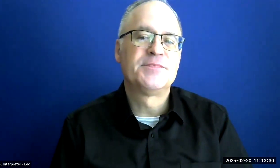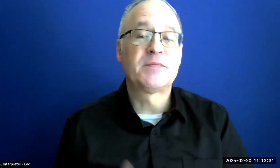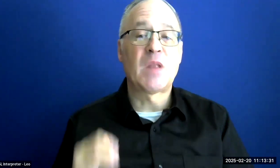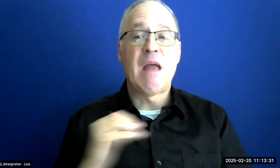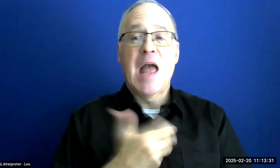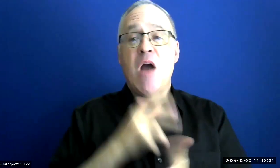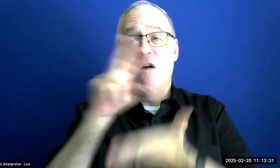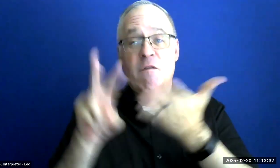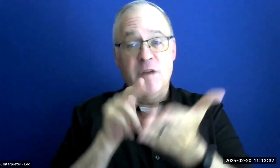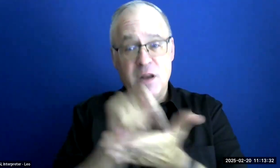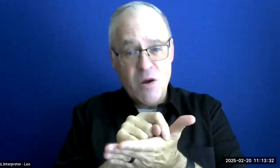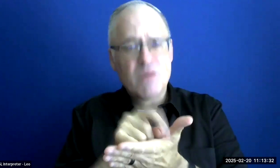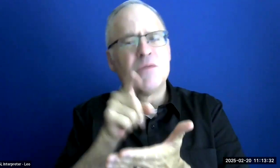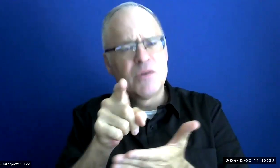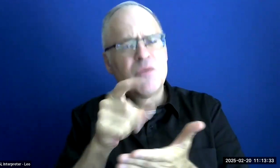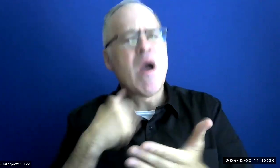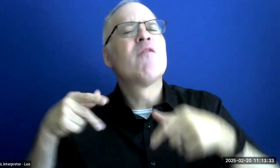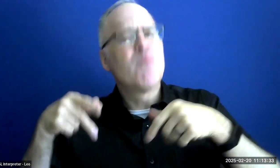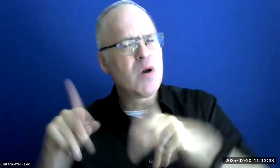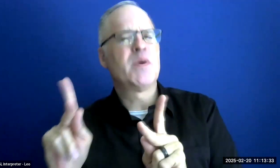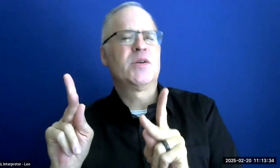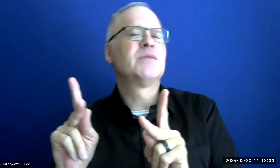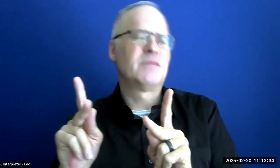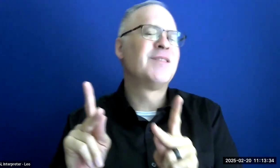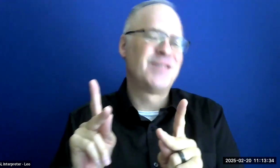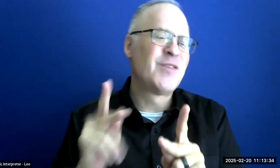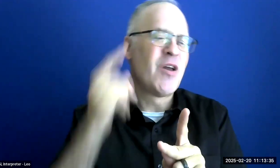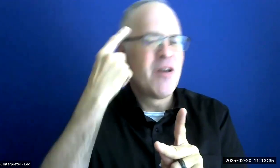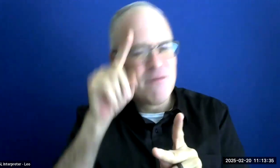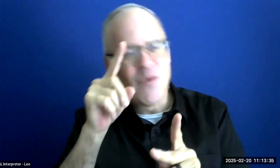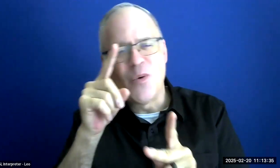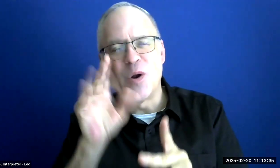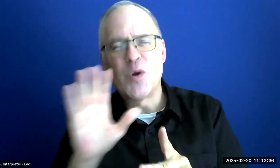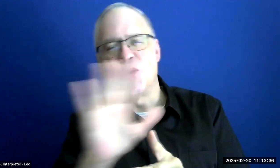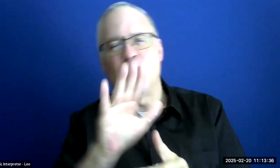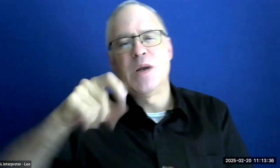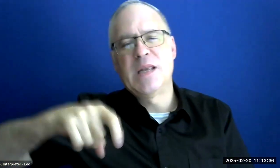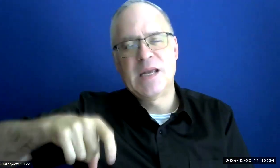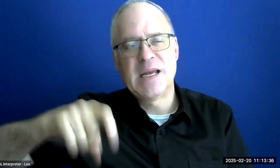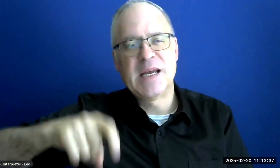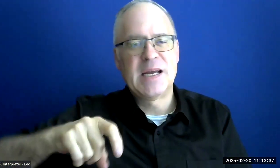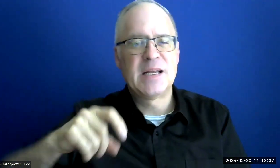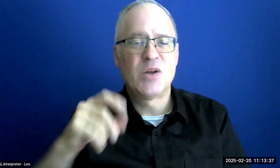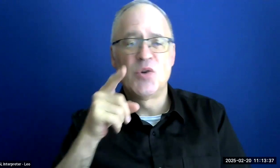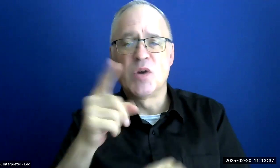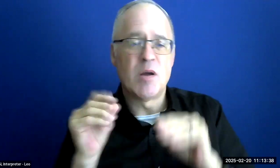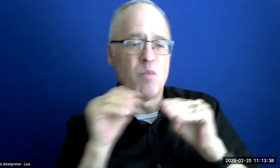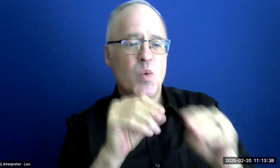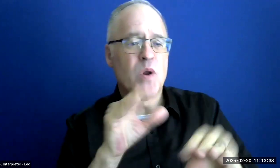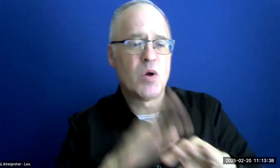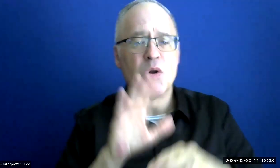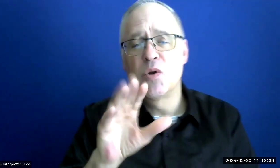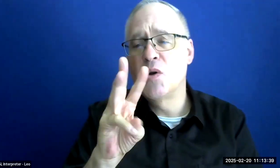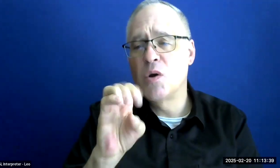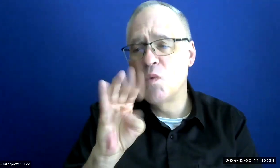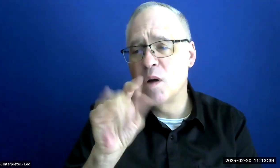have permission to use this video in any way that will be most effective for you. Feel free to embed it on your website, share